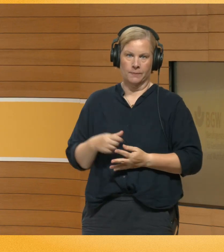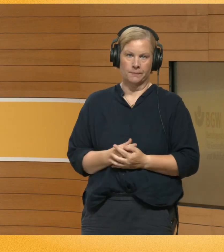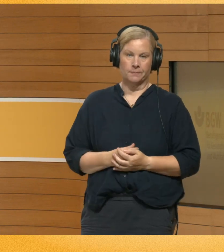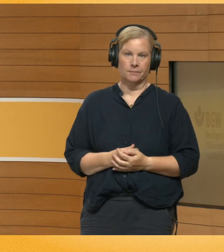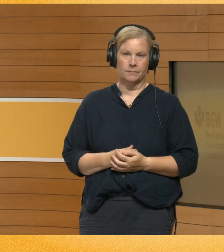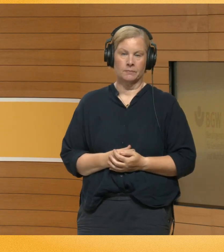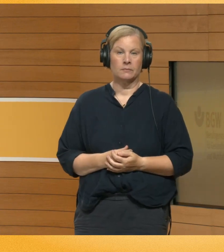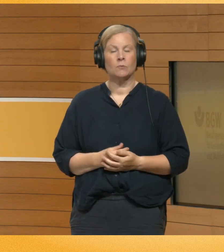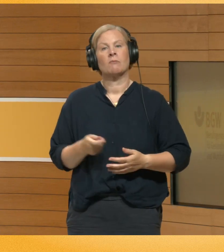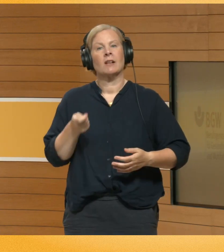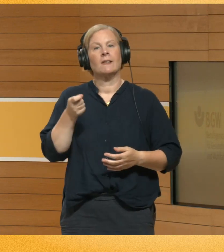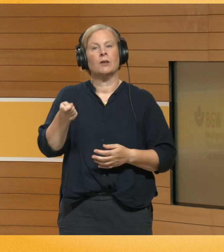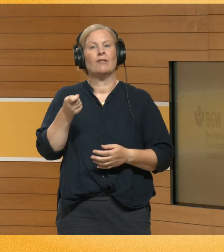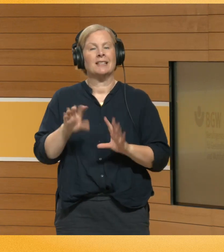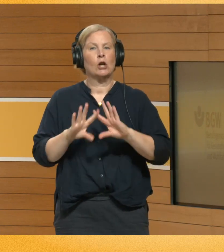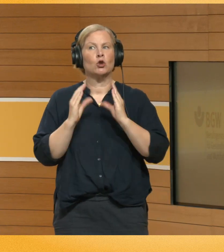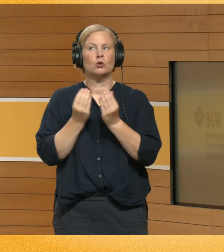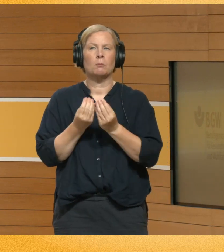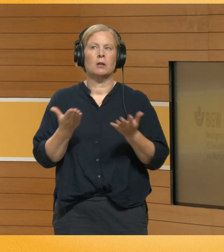about